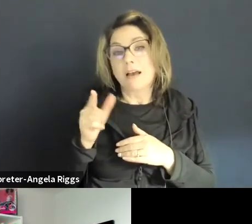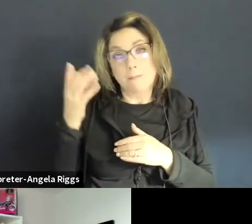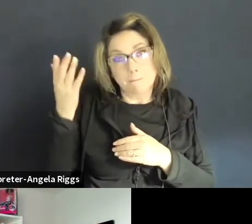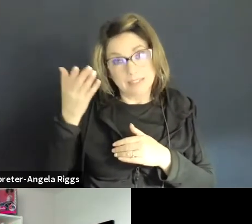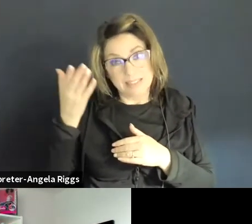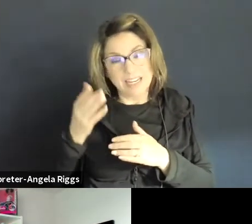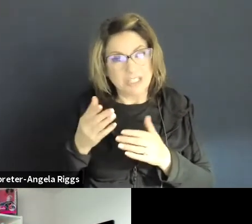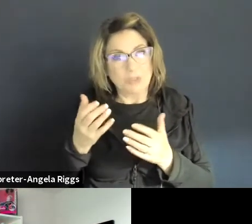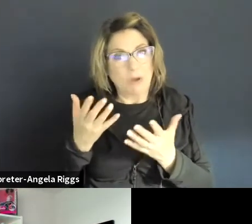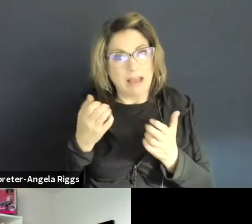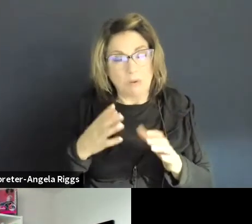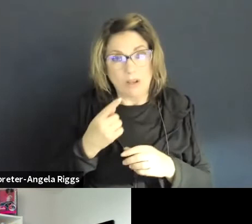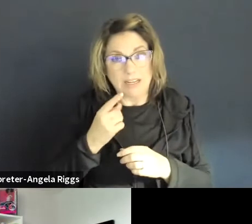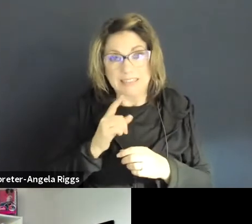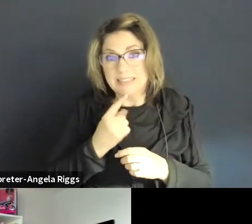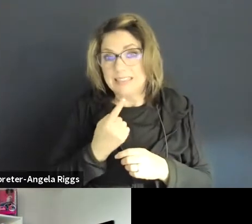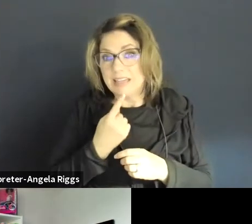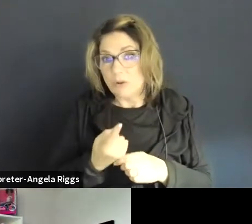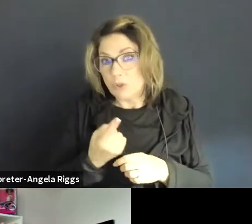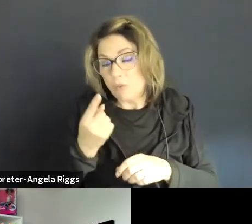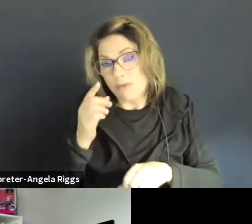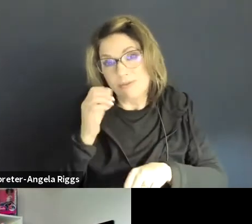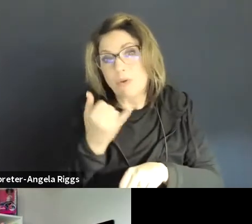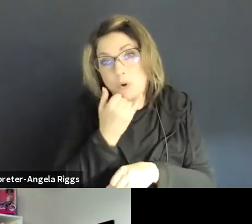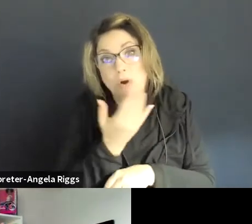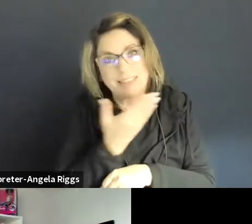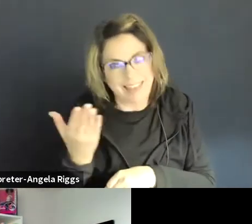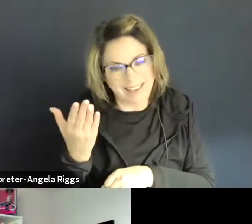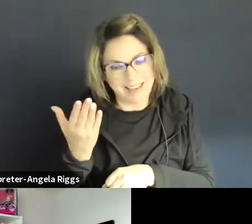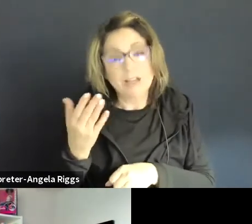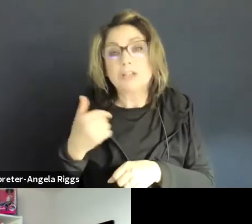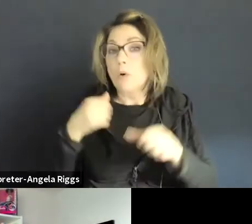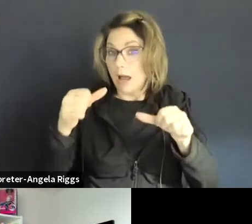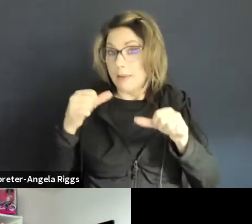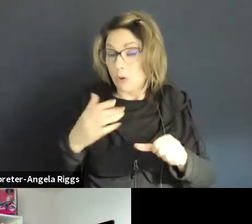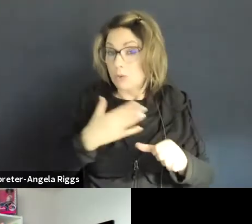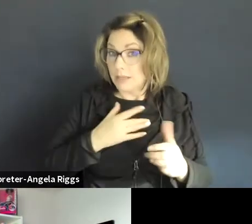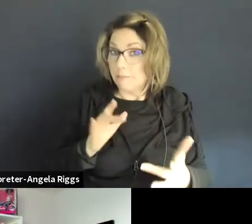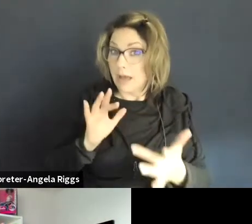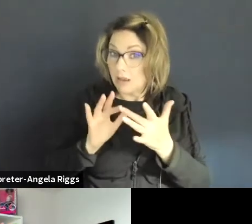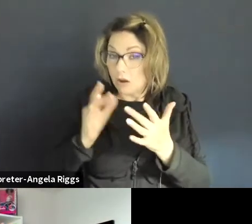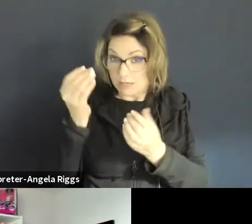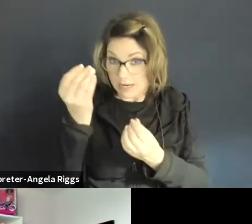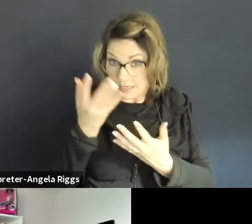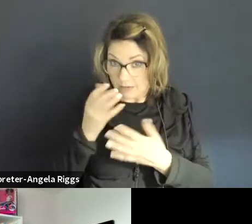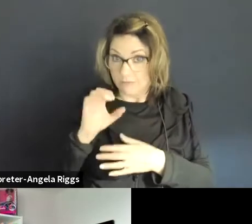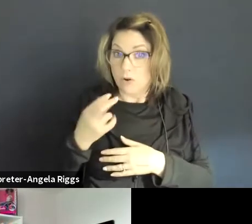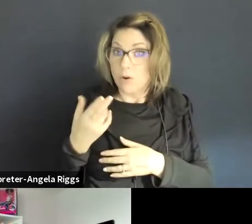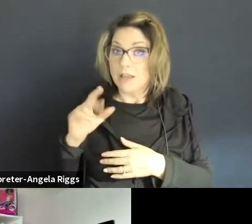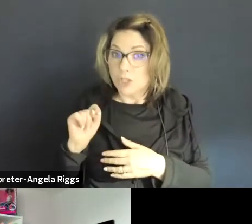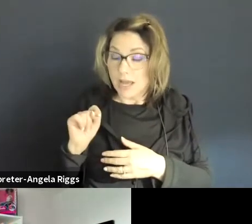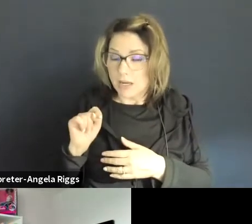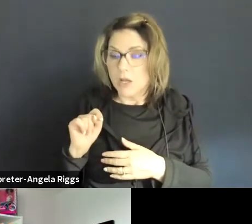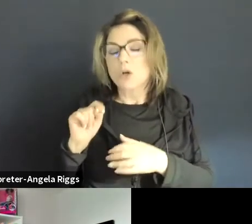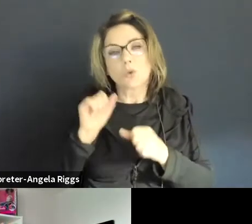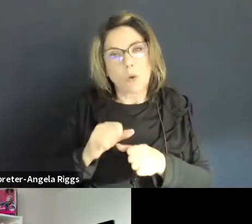so I don't want to provide any information that isn't correct. So I posted my contact information in the chat, so I can follow